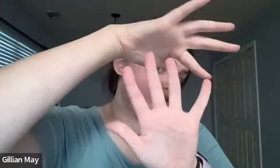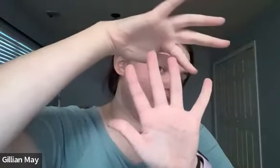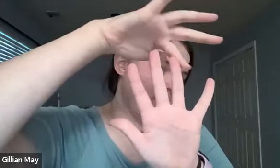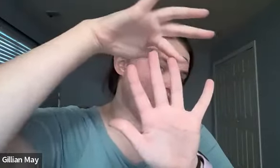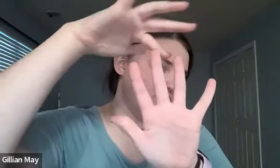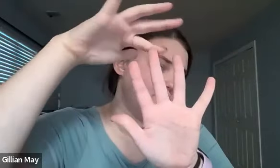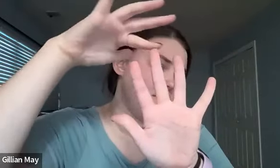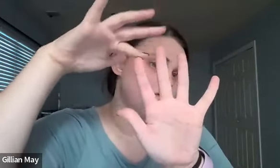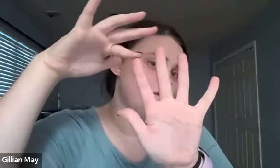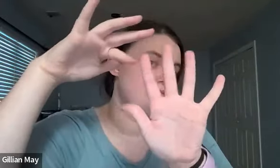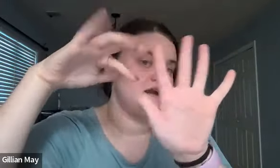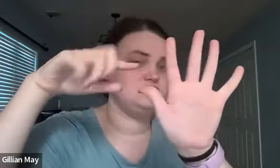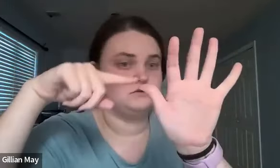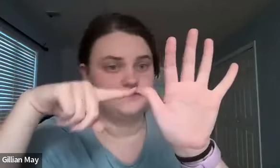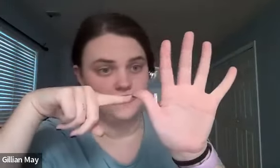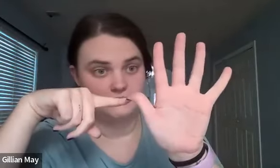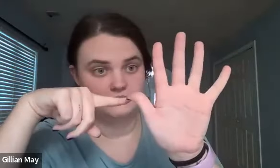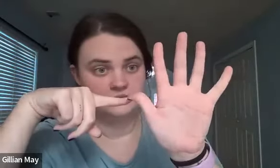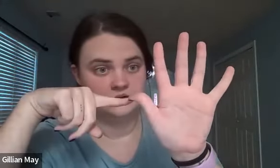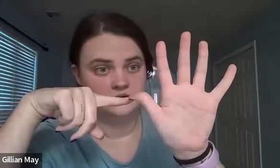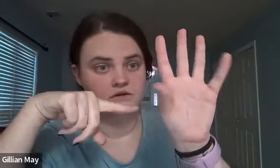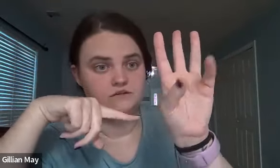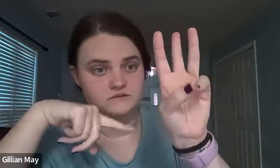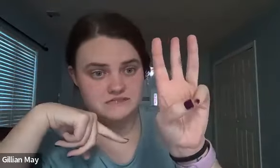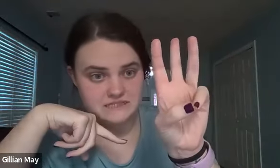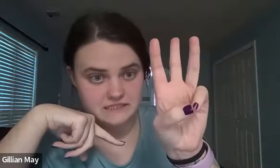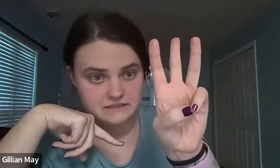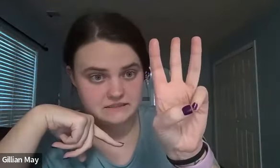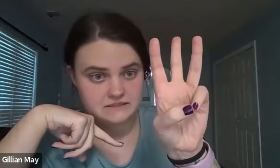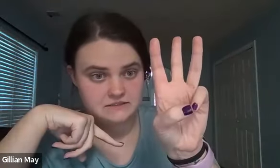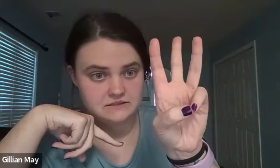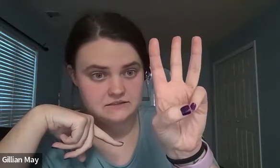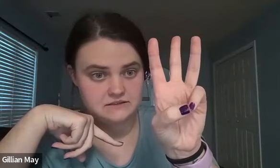going to kind of start making your way back to your thumb. So 6,